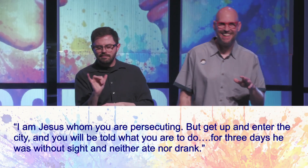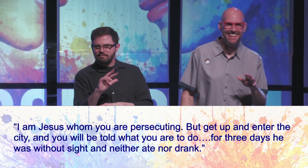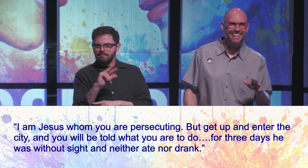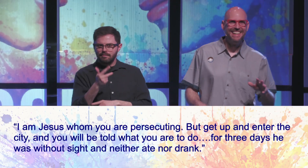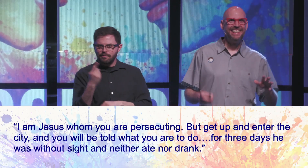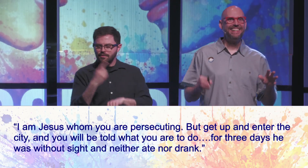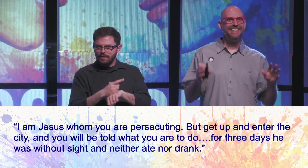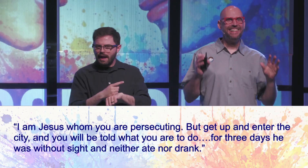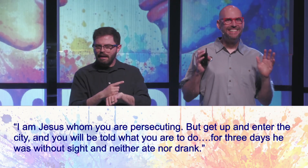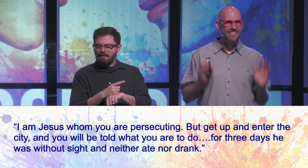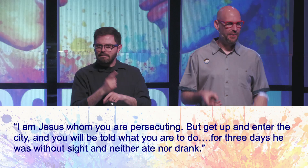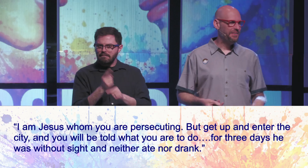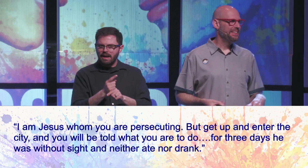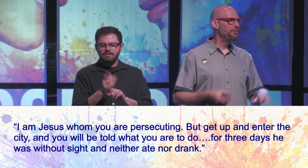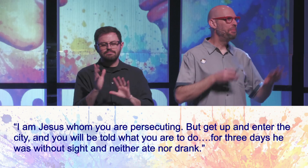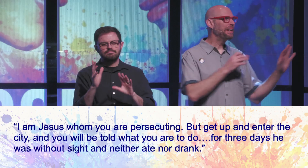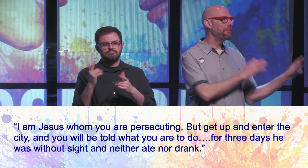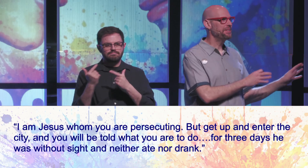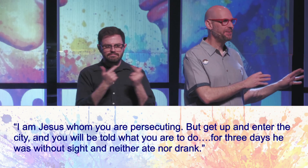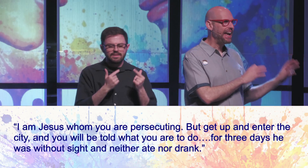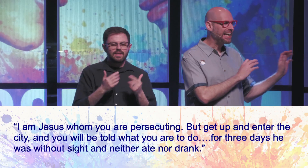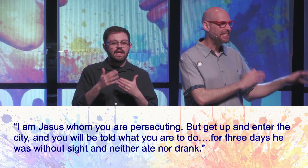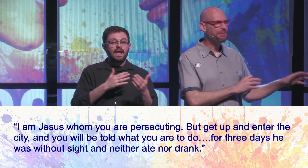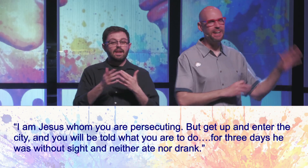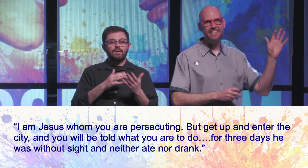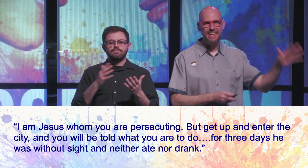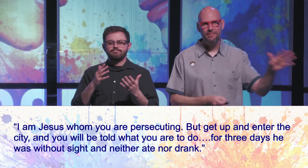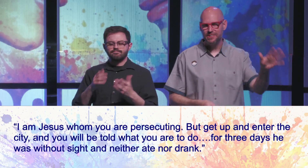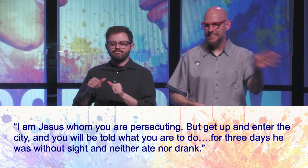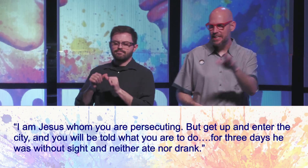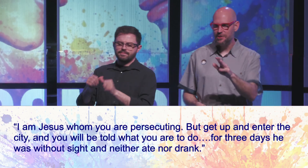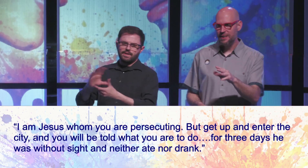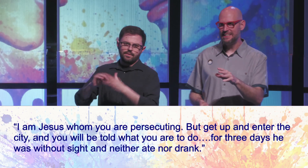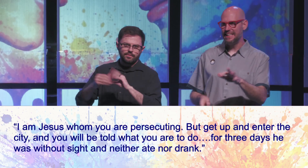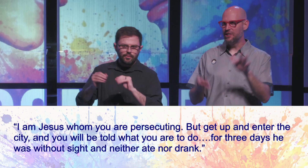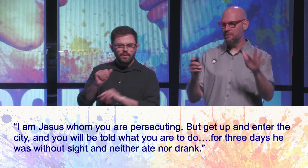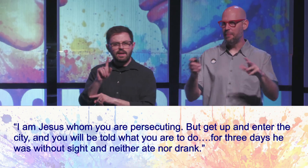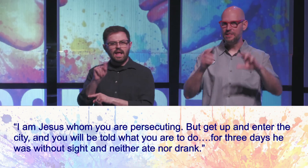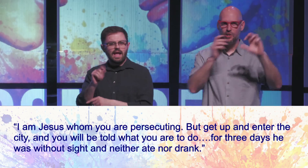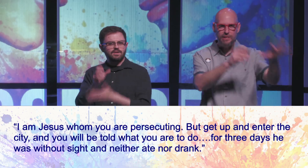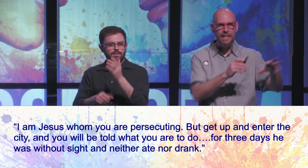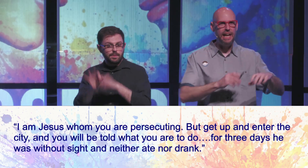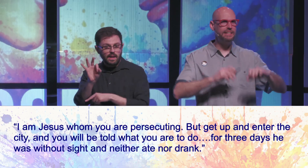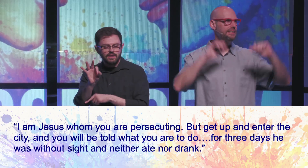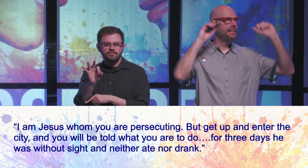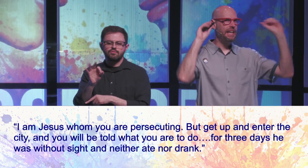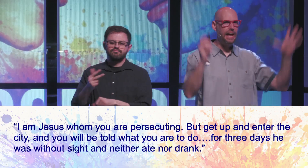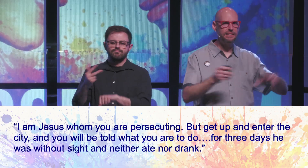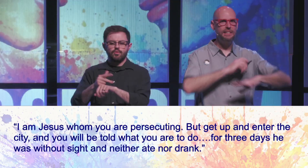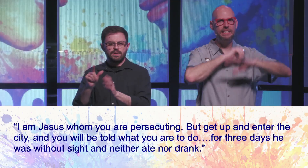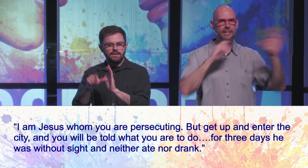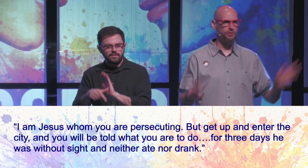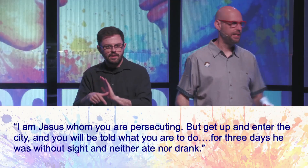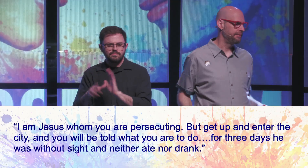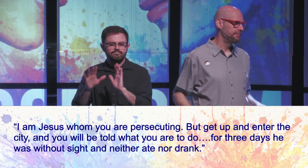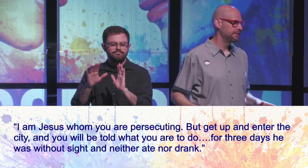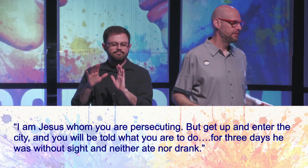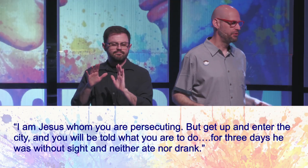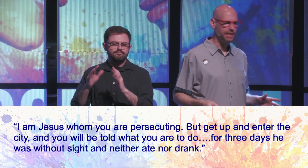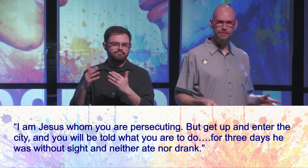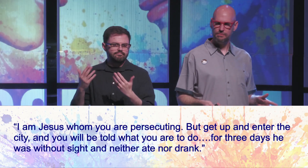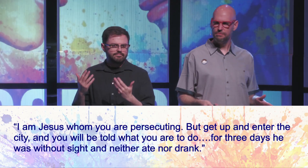right? So we'll pick up the story. Acts chapter 9, verses 10 through 18. Here's what happens. 3 days, he hasn't